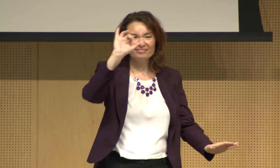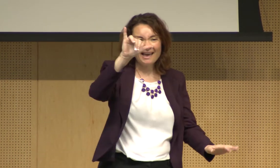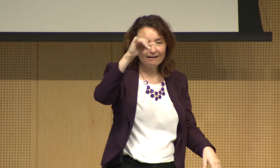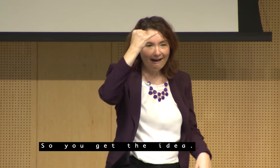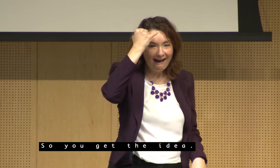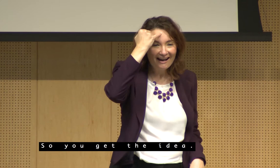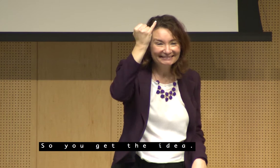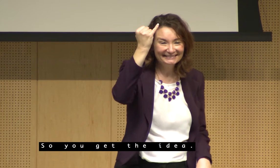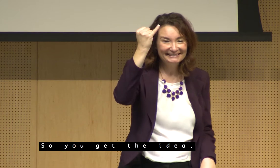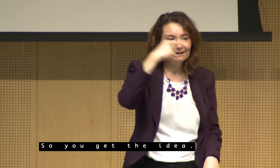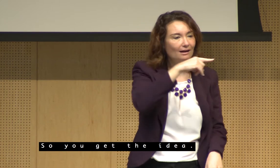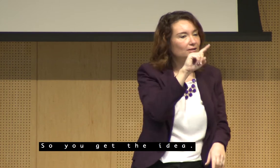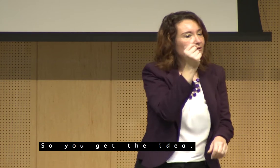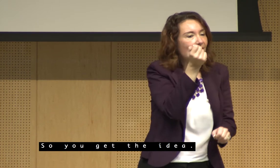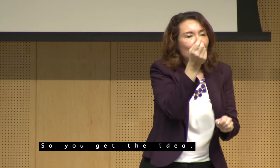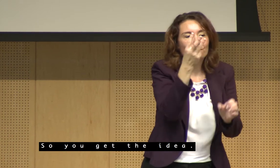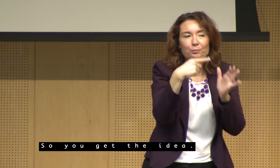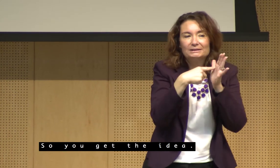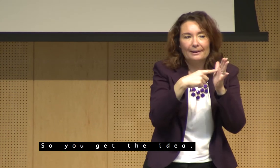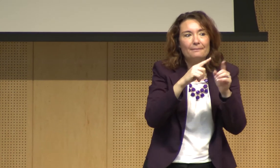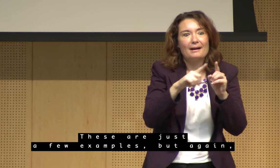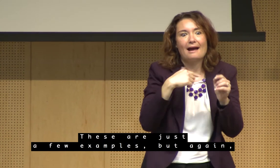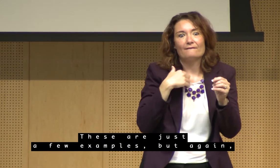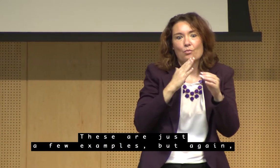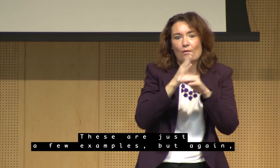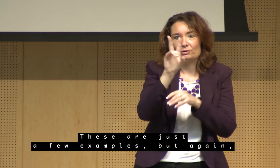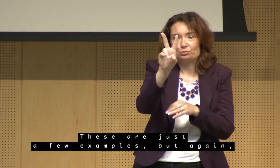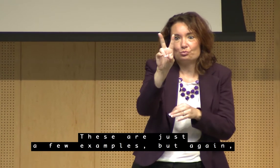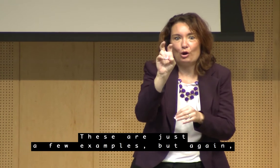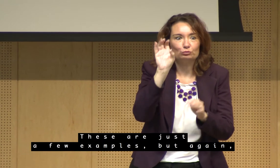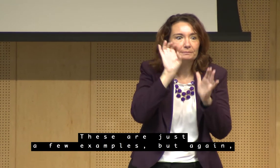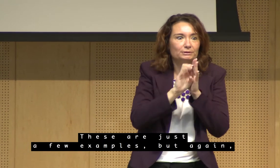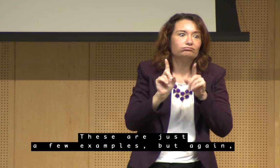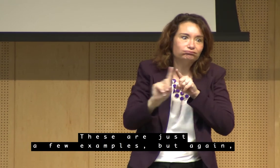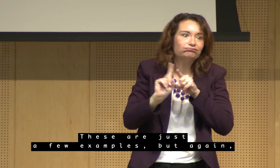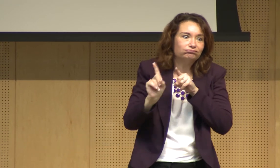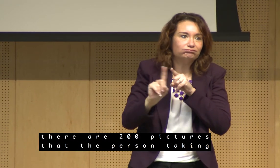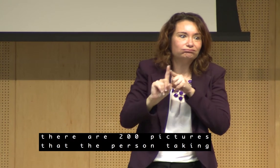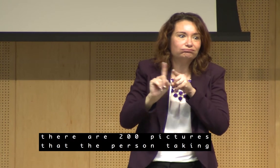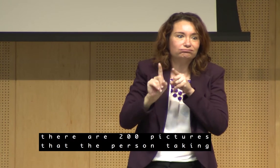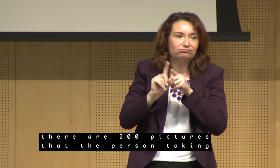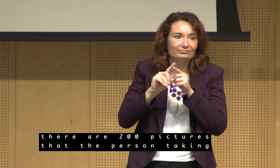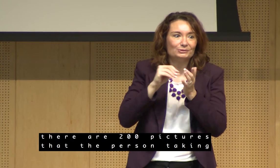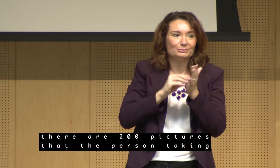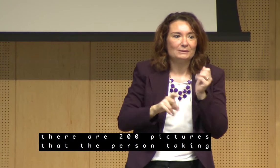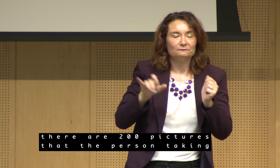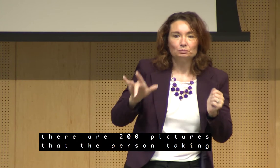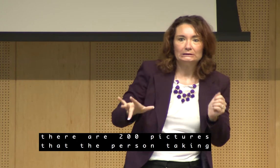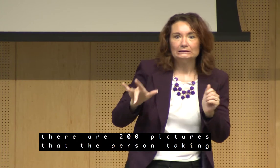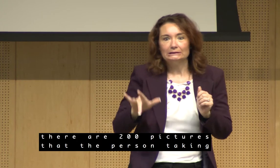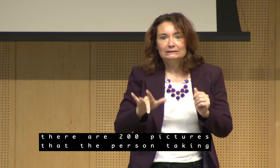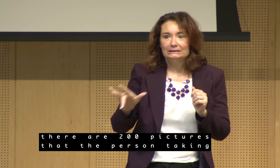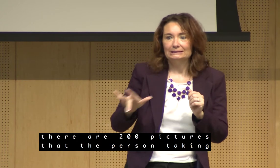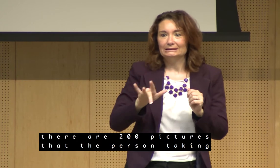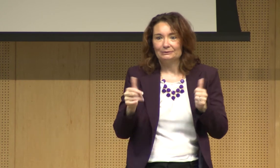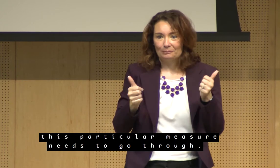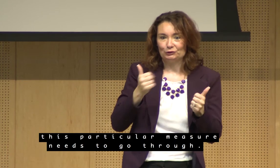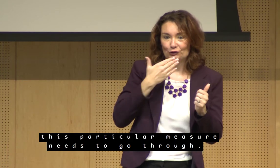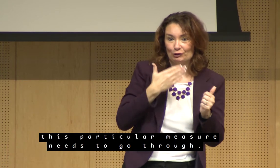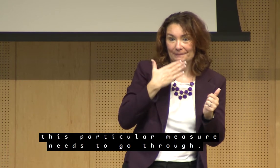So you get the idea. These are just a few examples, but again, there are 200 pictures that the person taking this particular measure